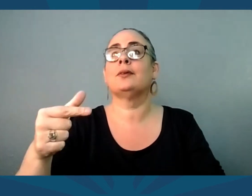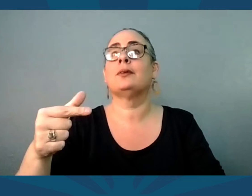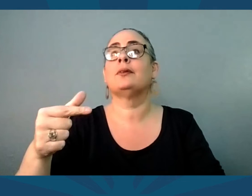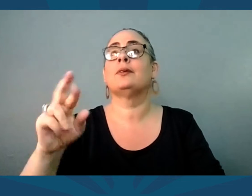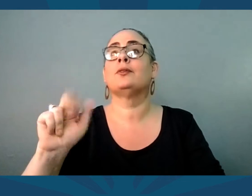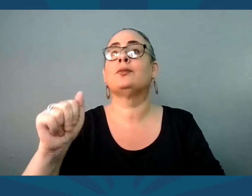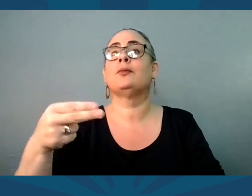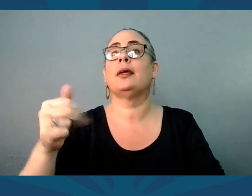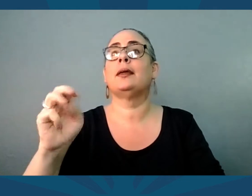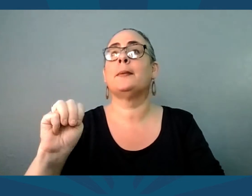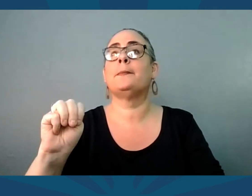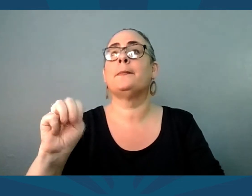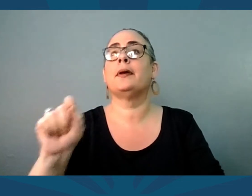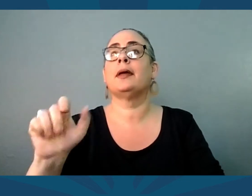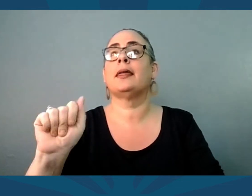at